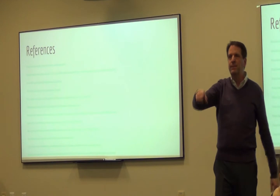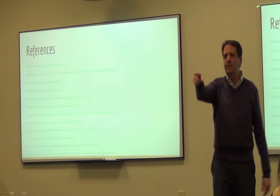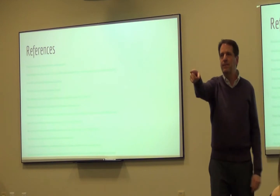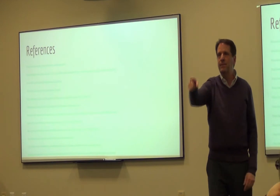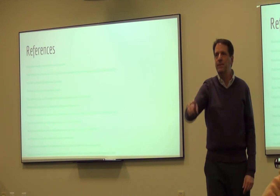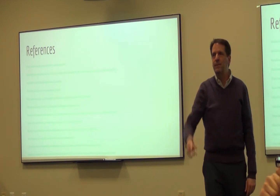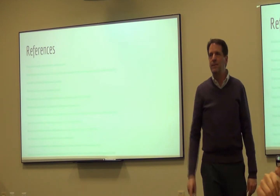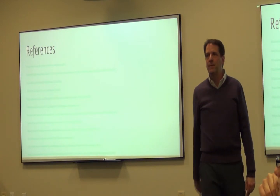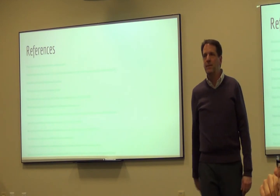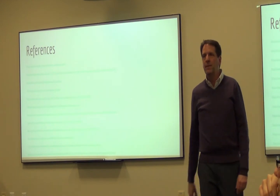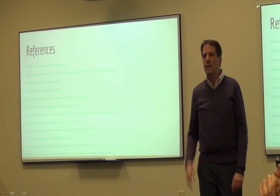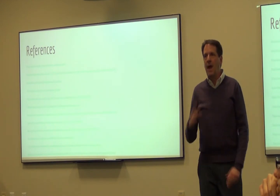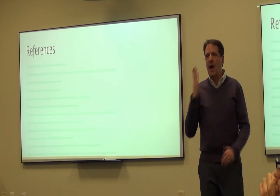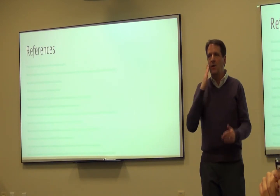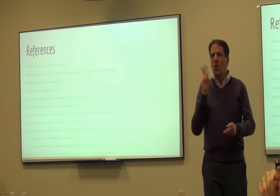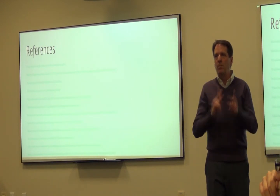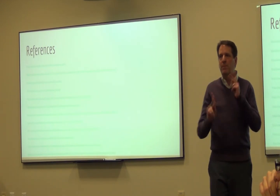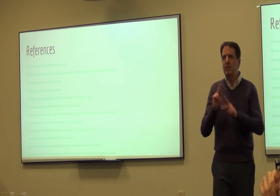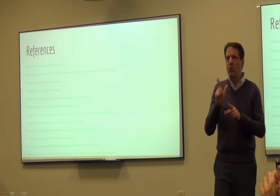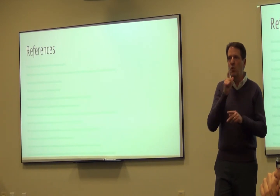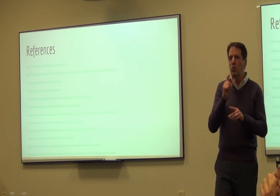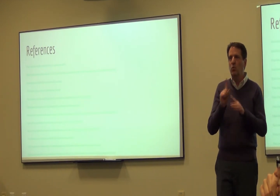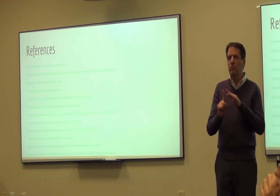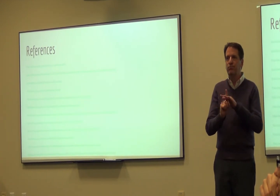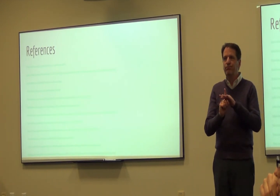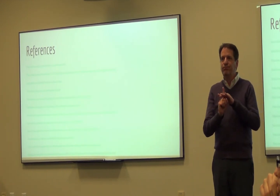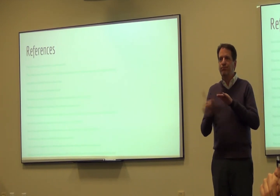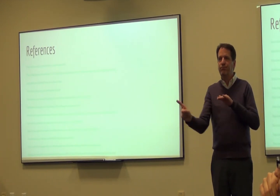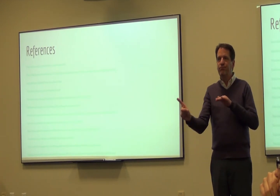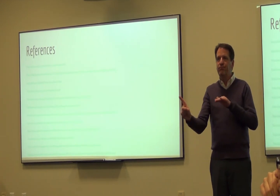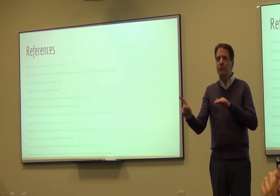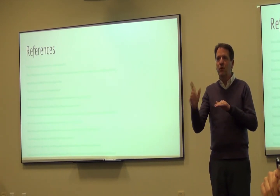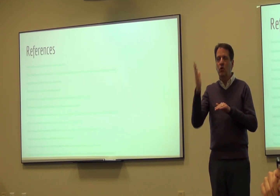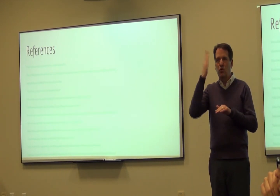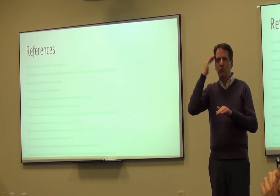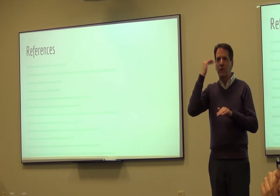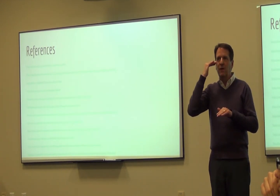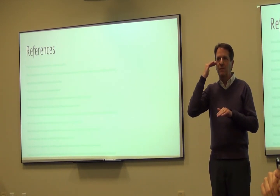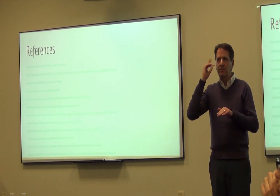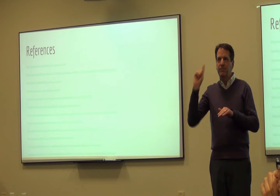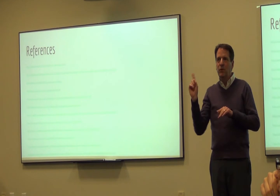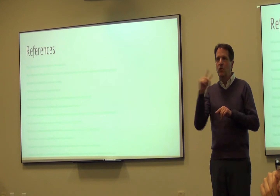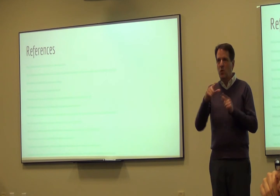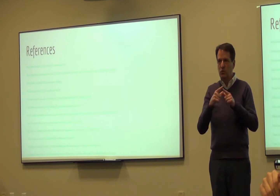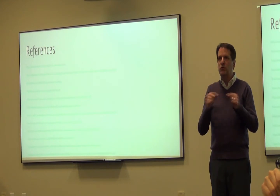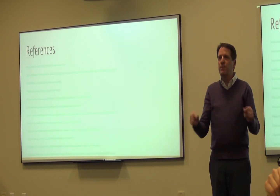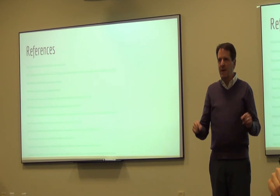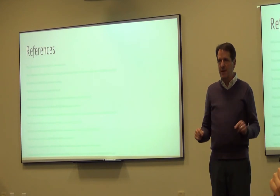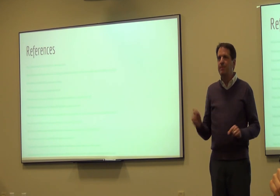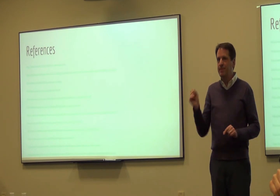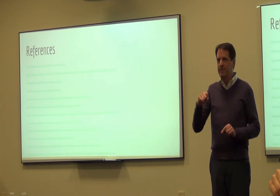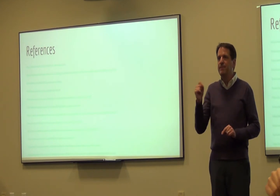years to come. So people who, leave North Korea, go to